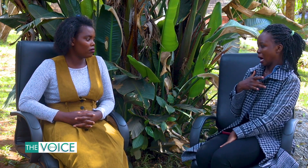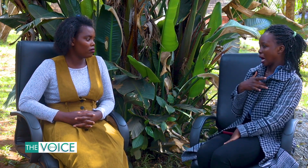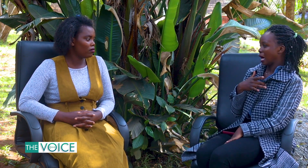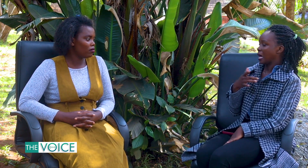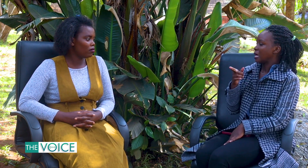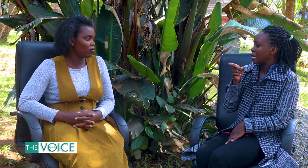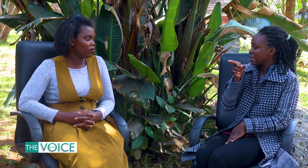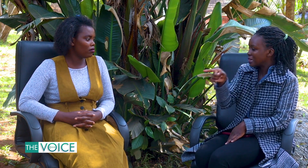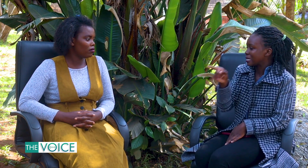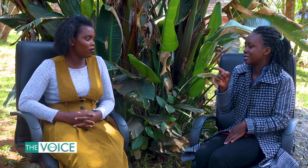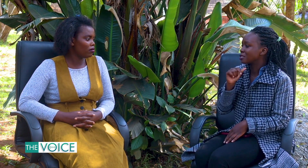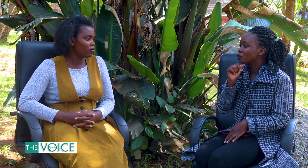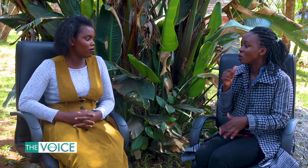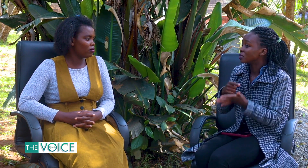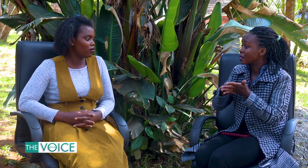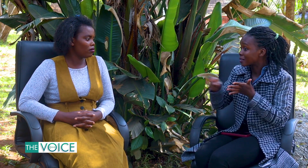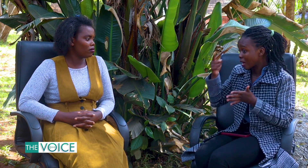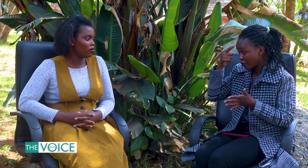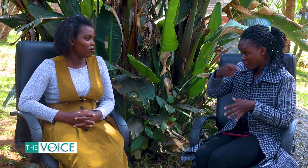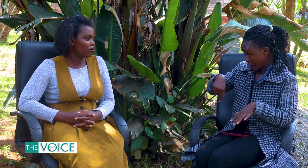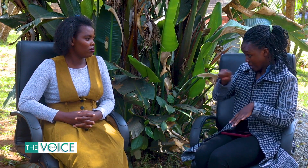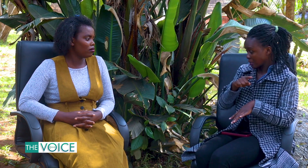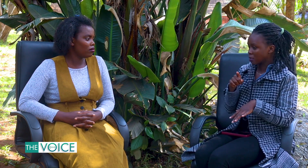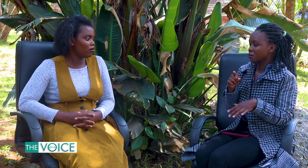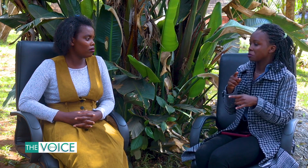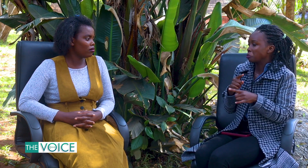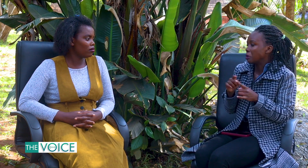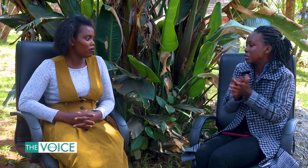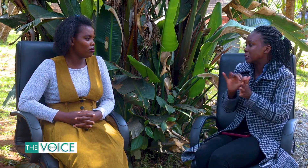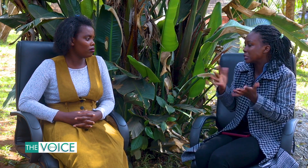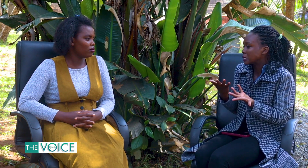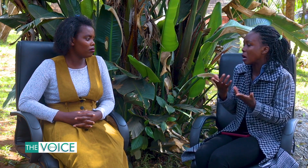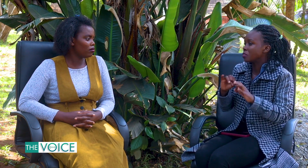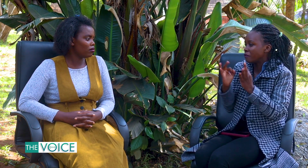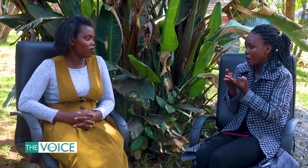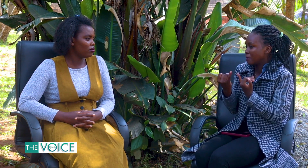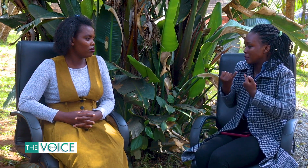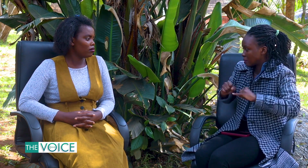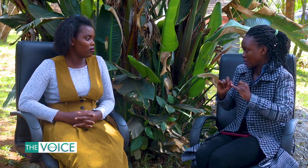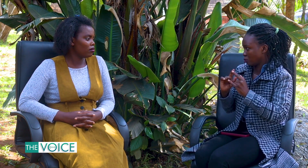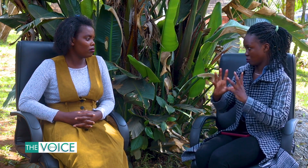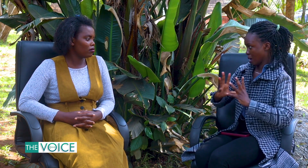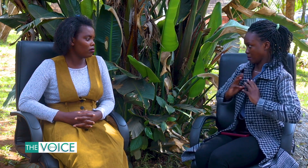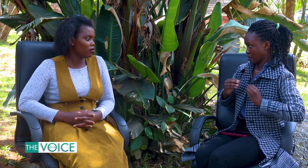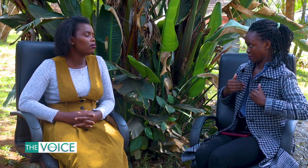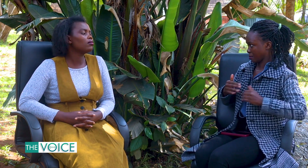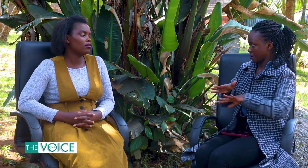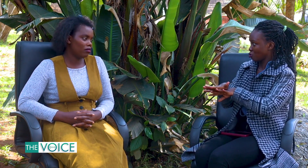my mom felt like I have to do what's right for my girl. And as a family, we had to